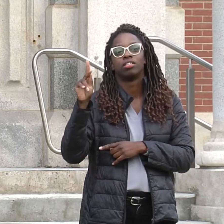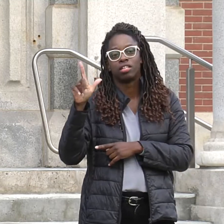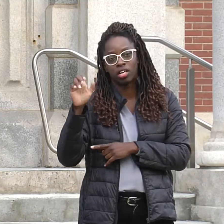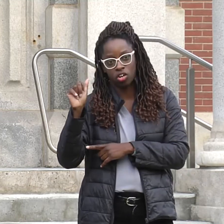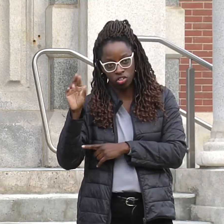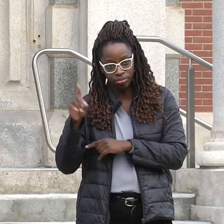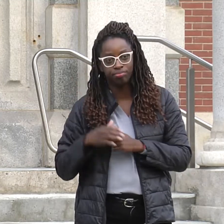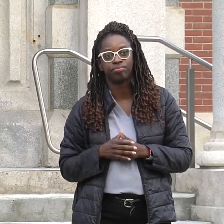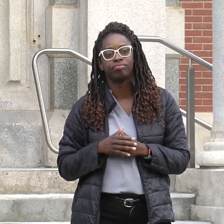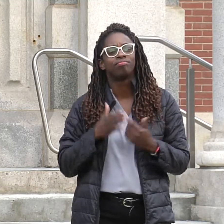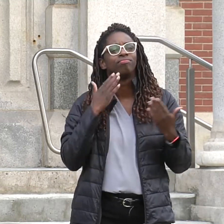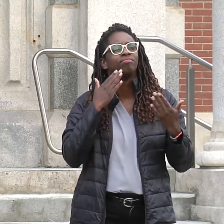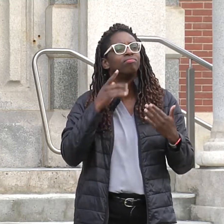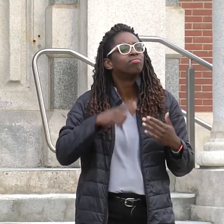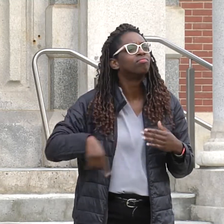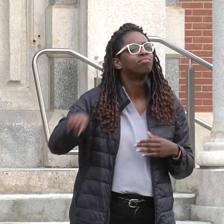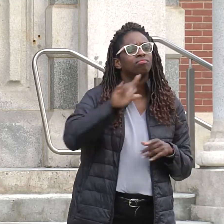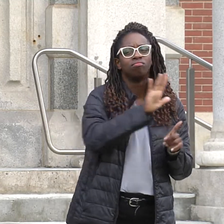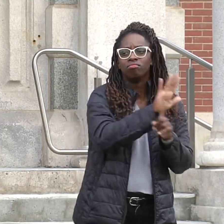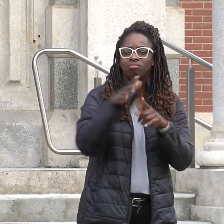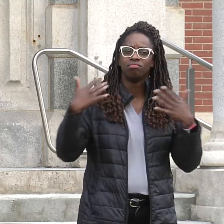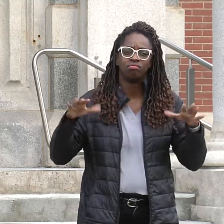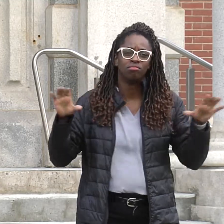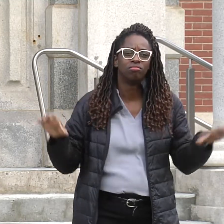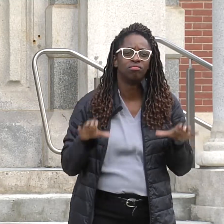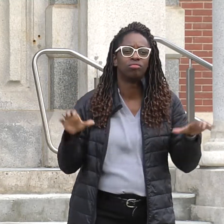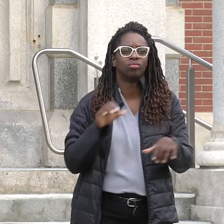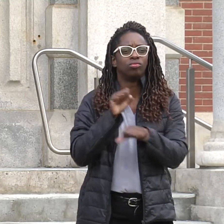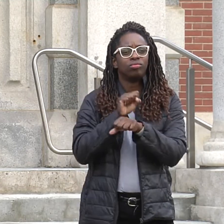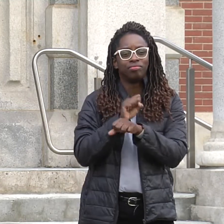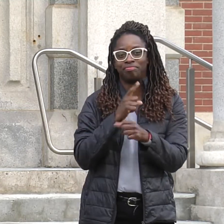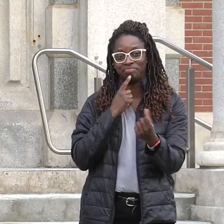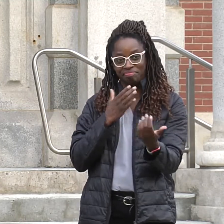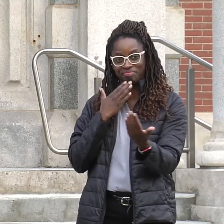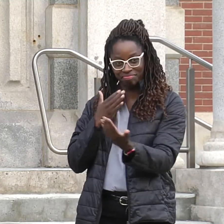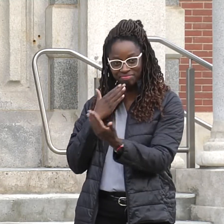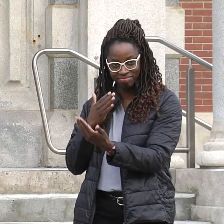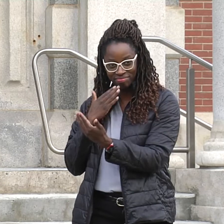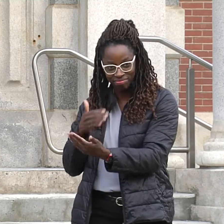your work. I wanna thank BCYF Curtis Hall.